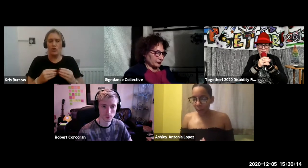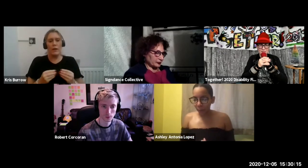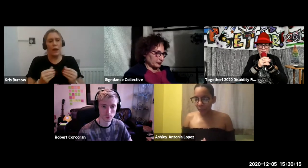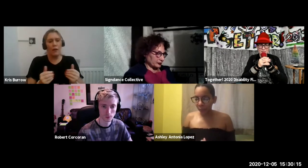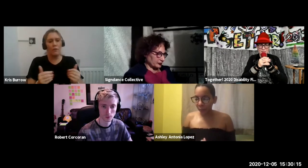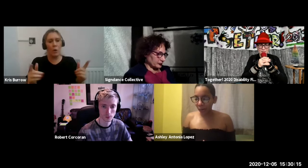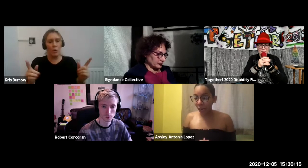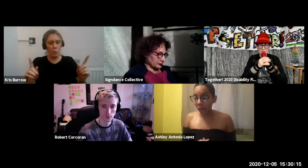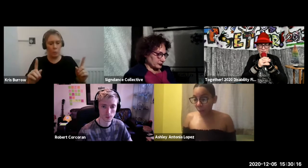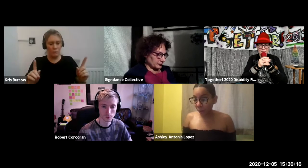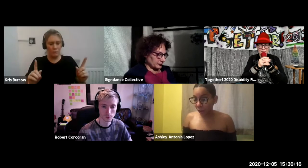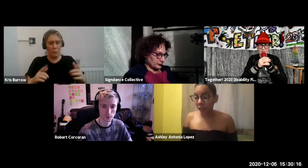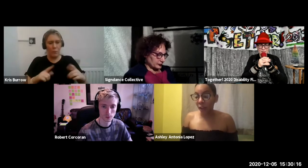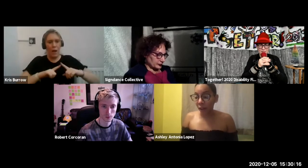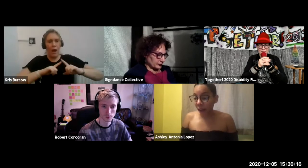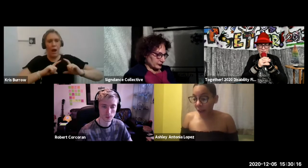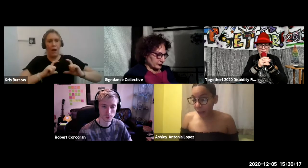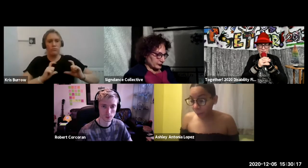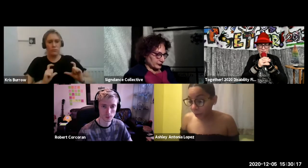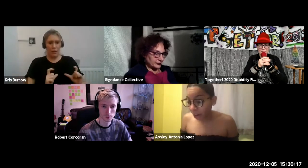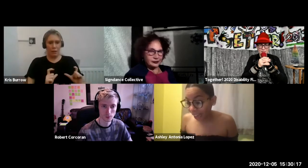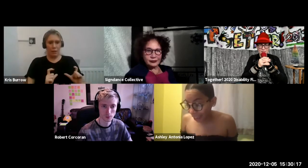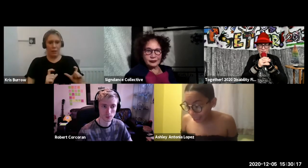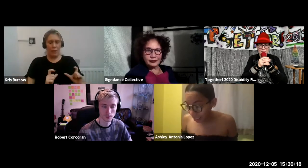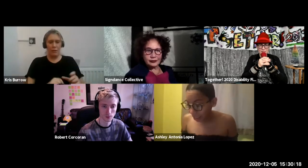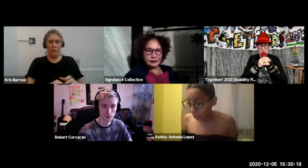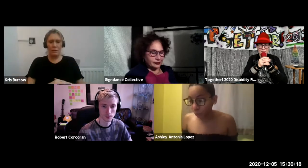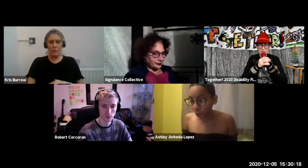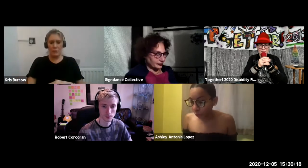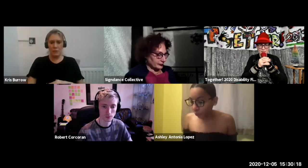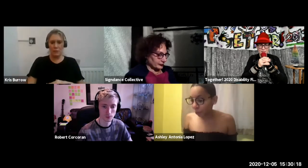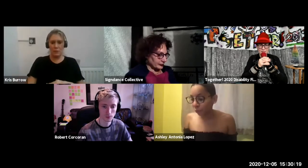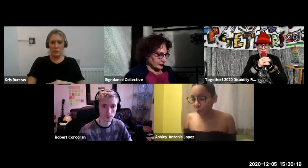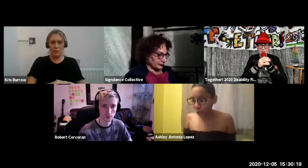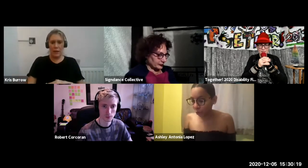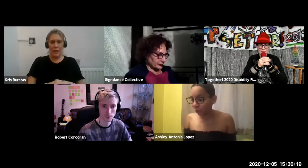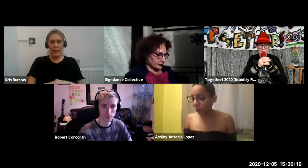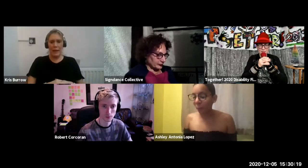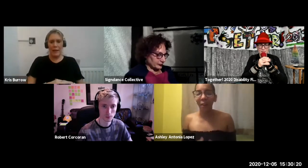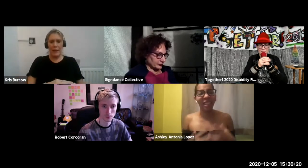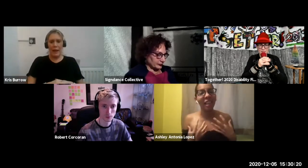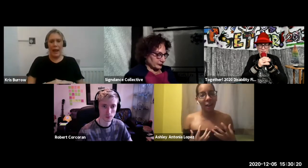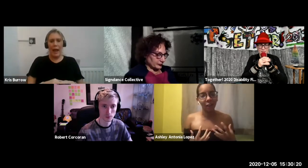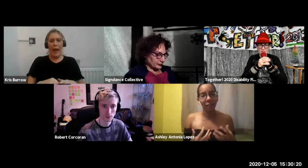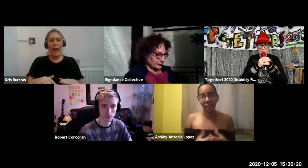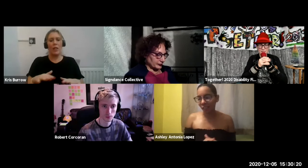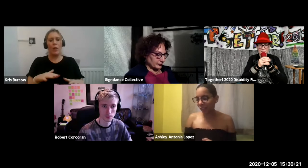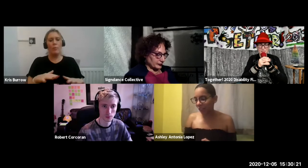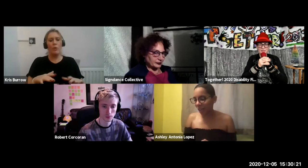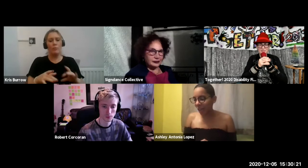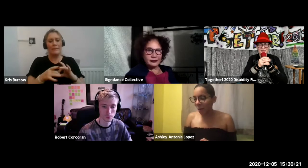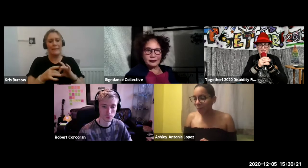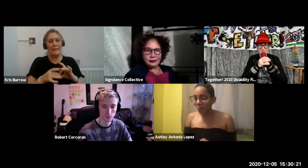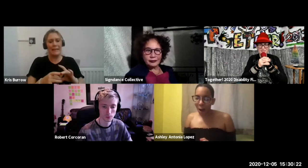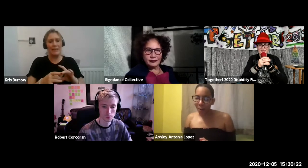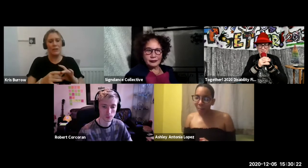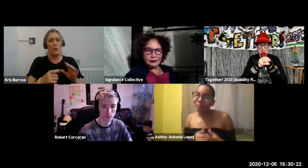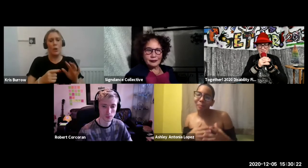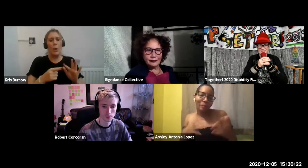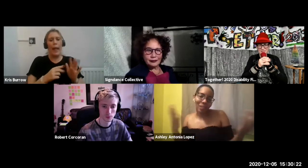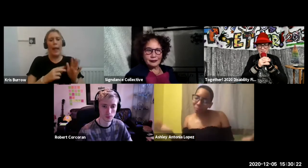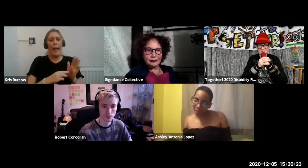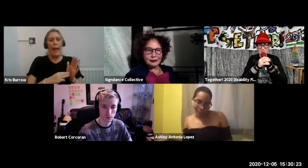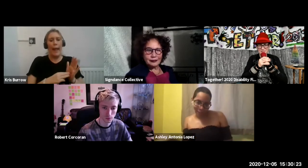is accompanied by Elmar Radesi's beautiful voiceover about his heritage.